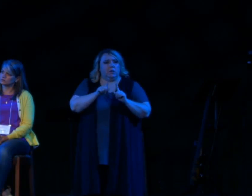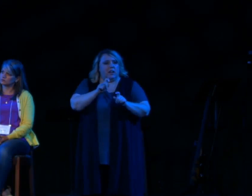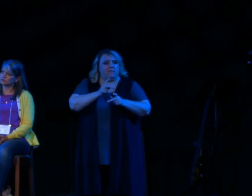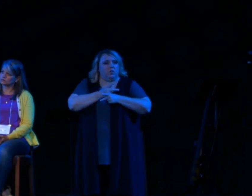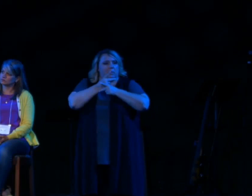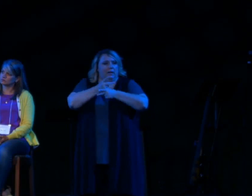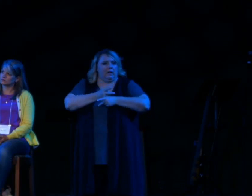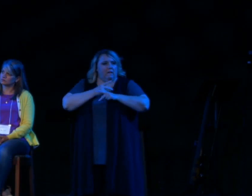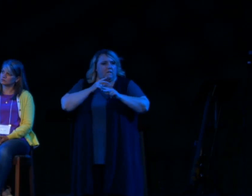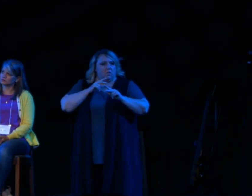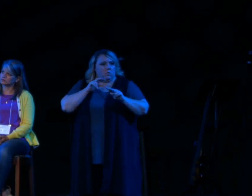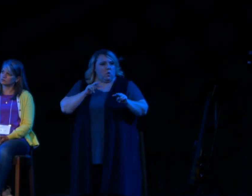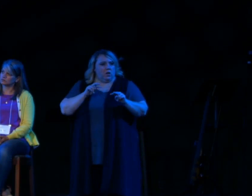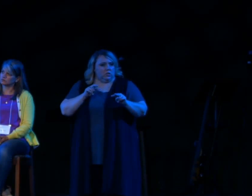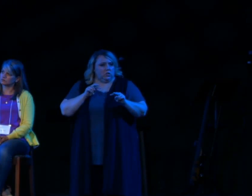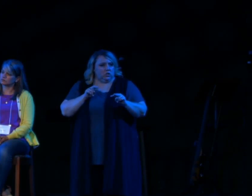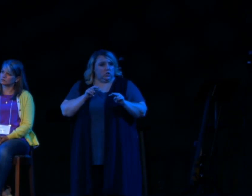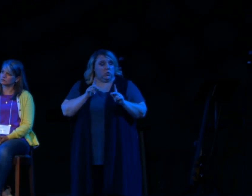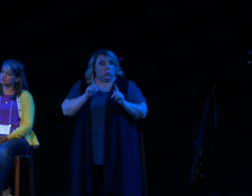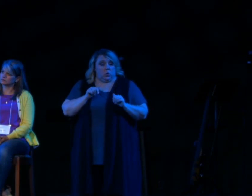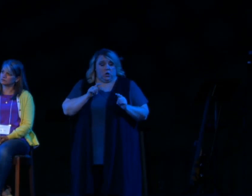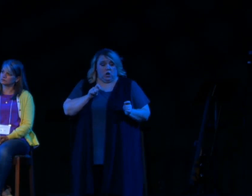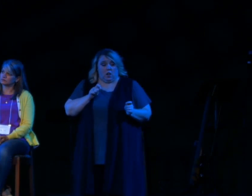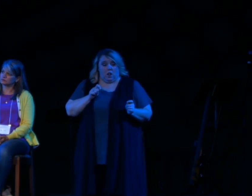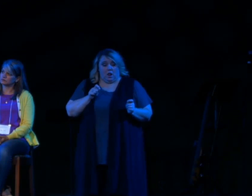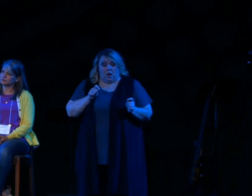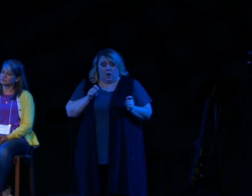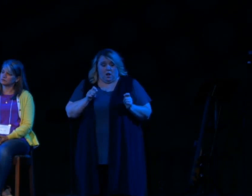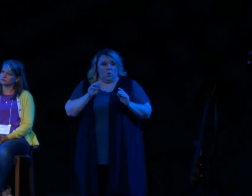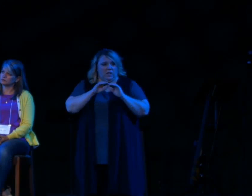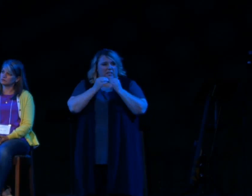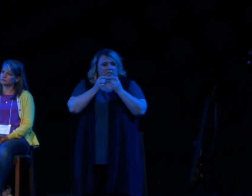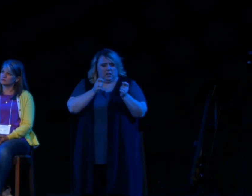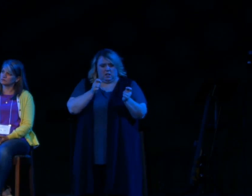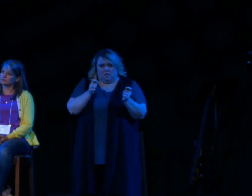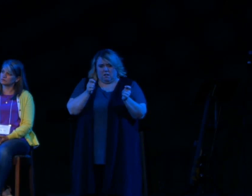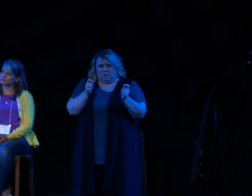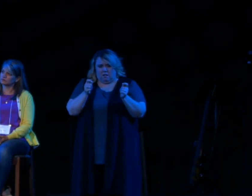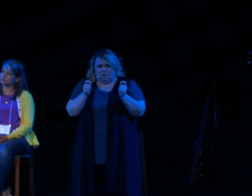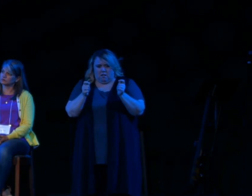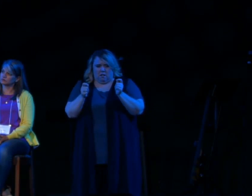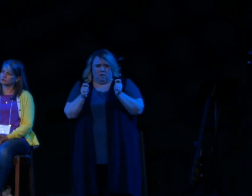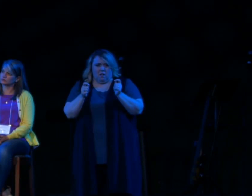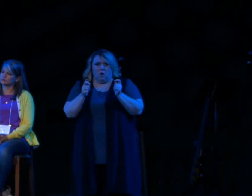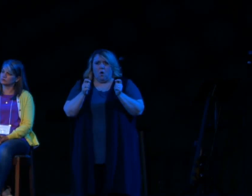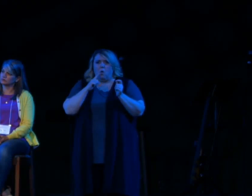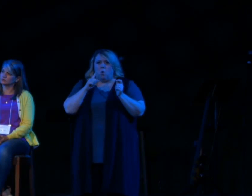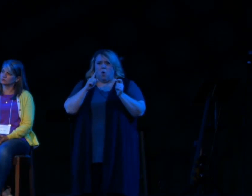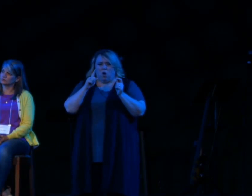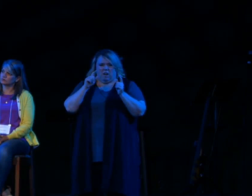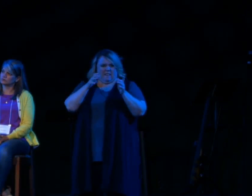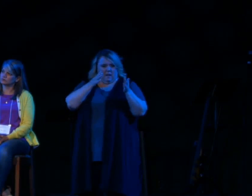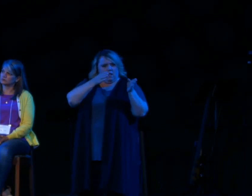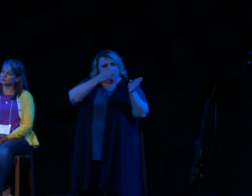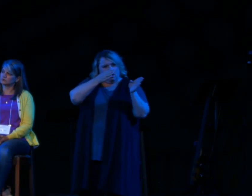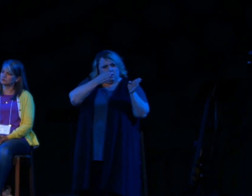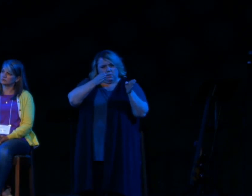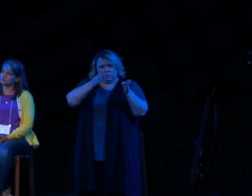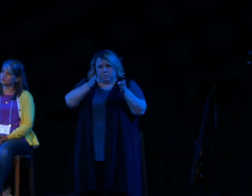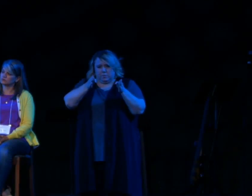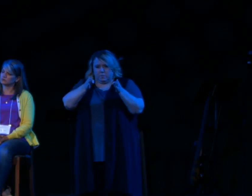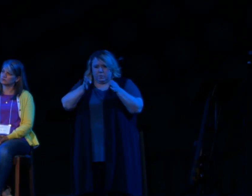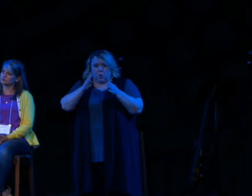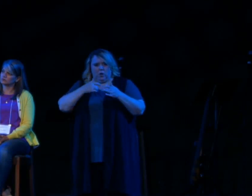out for when you're kind of moving towards changing an organization or changing a paradigm or changing